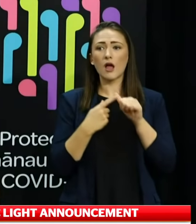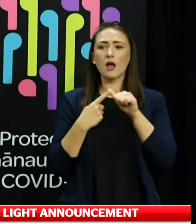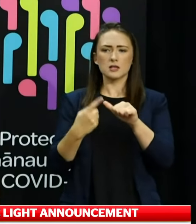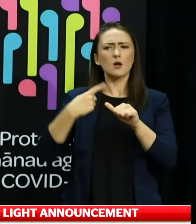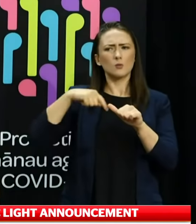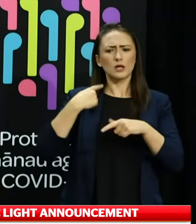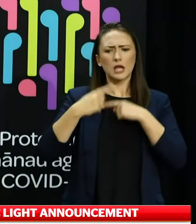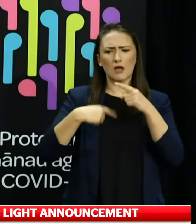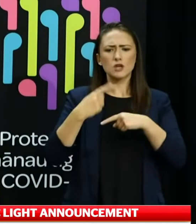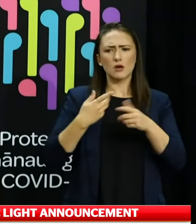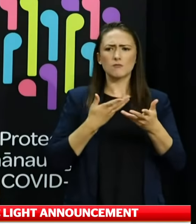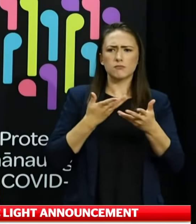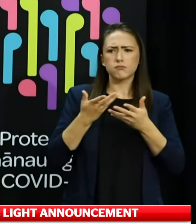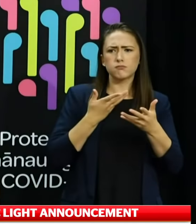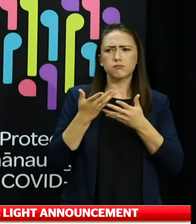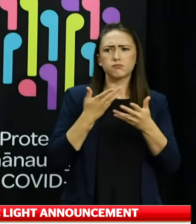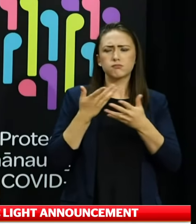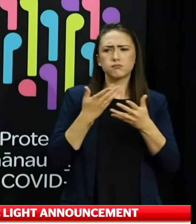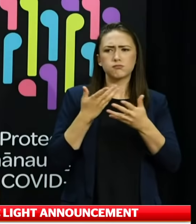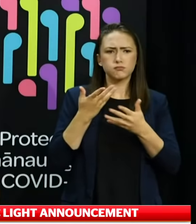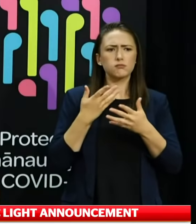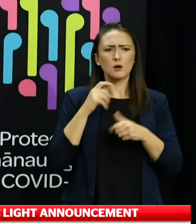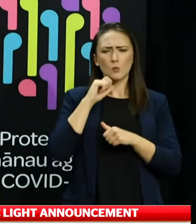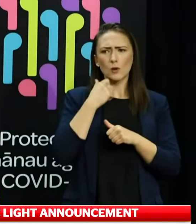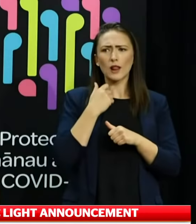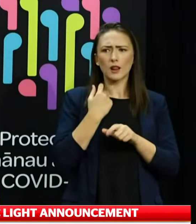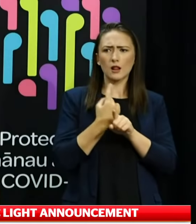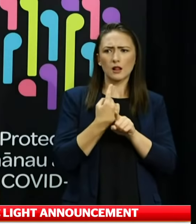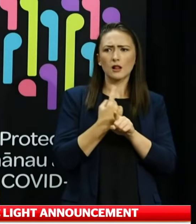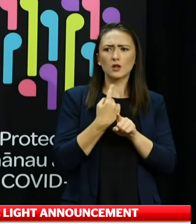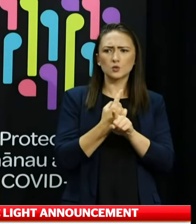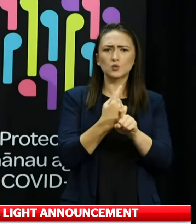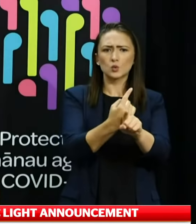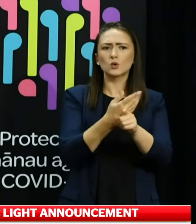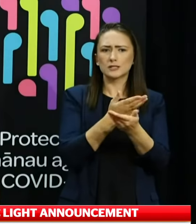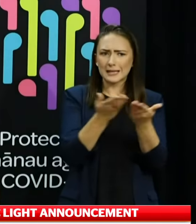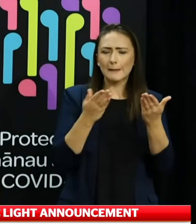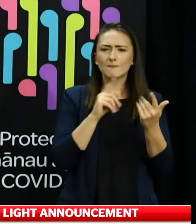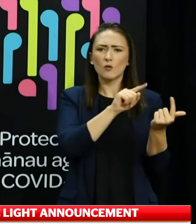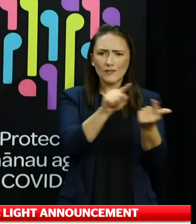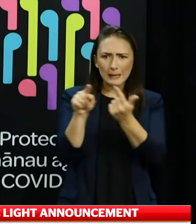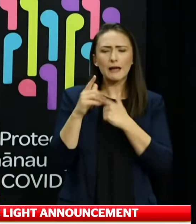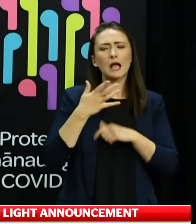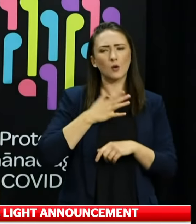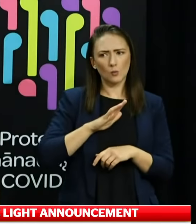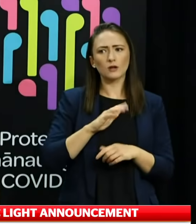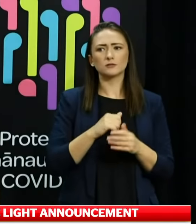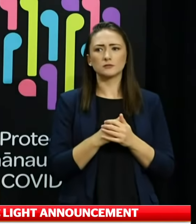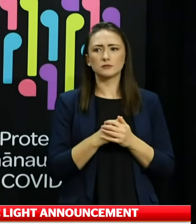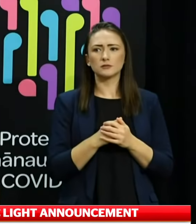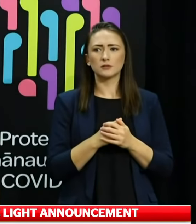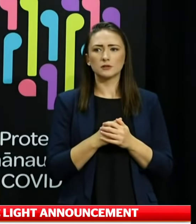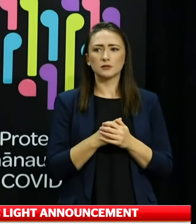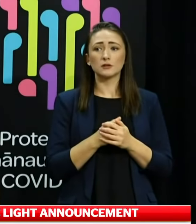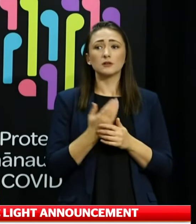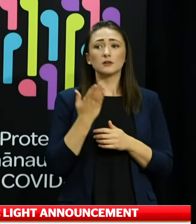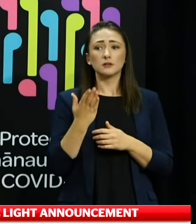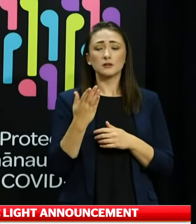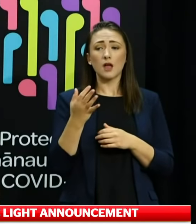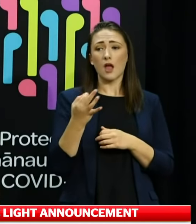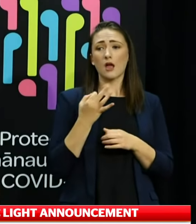with them, absolutely. And just one more question about mandatory vaccinations then for those that are still in place.